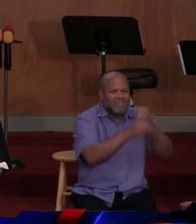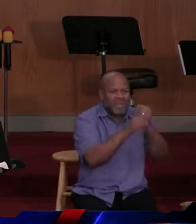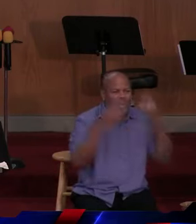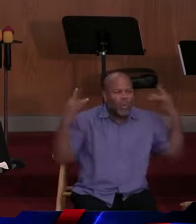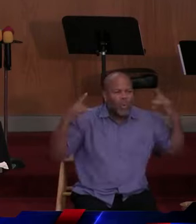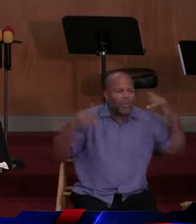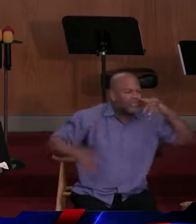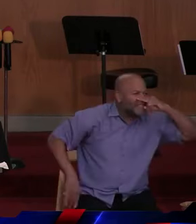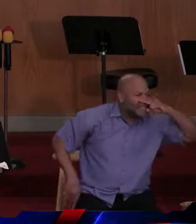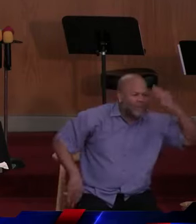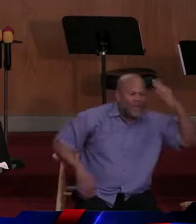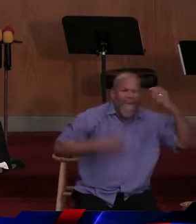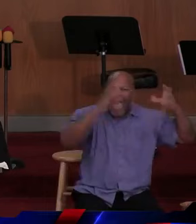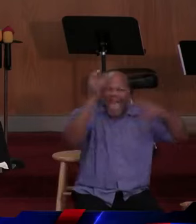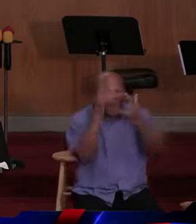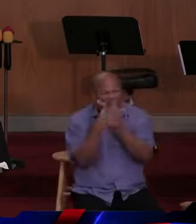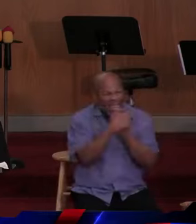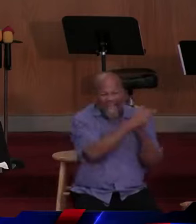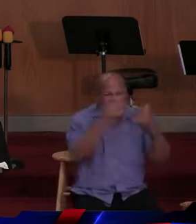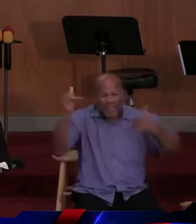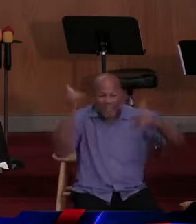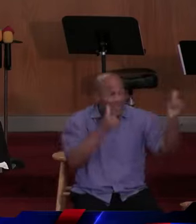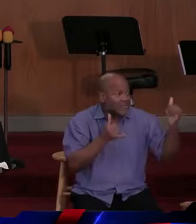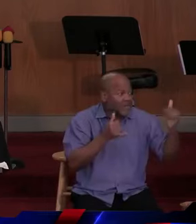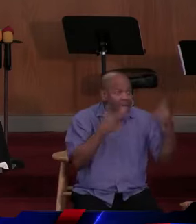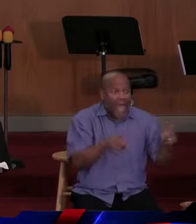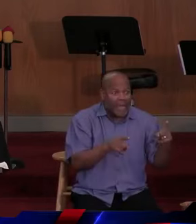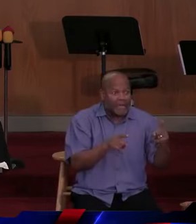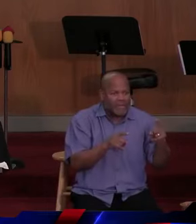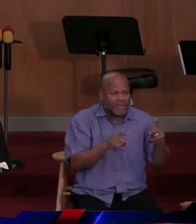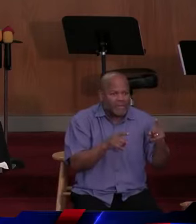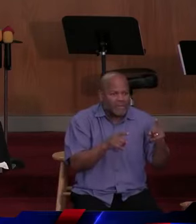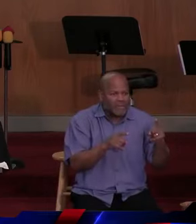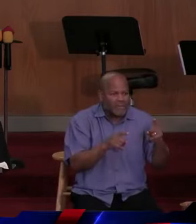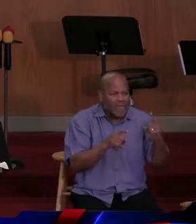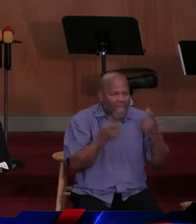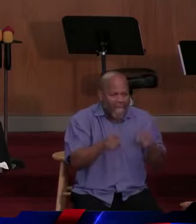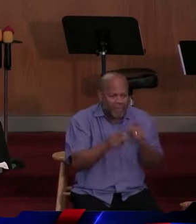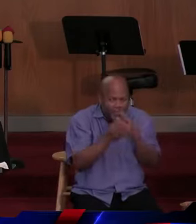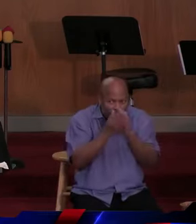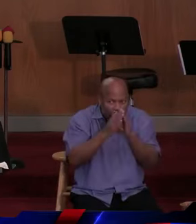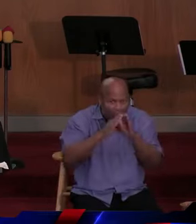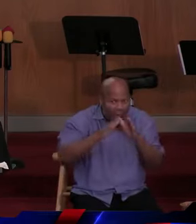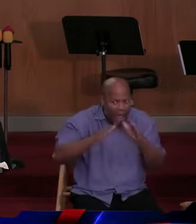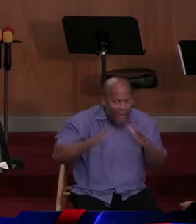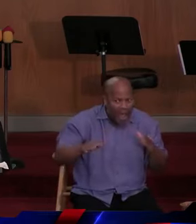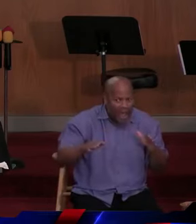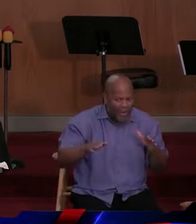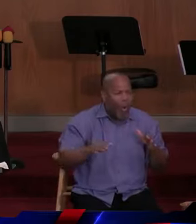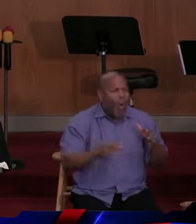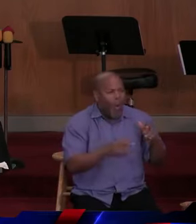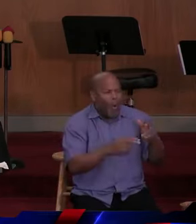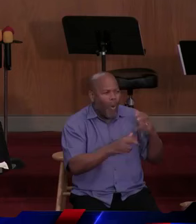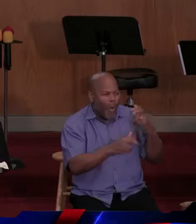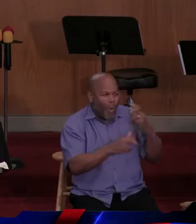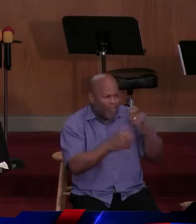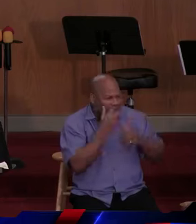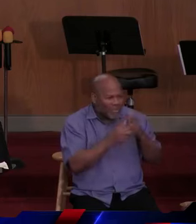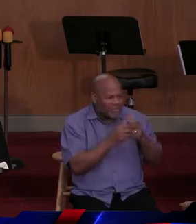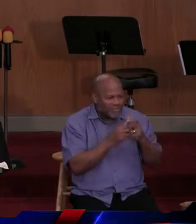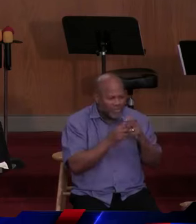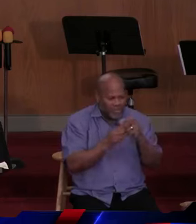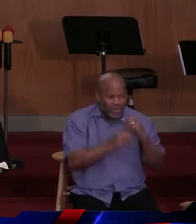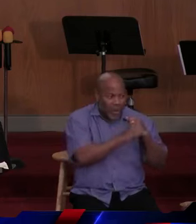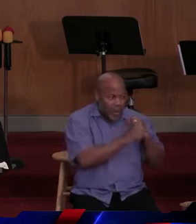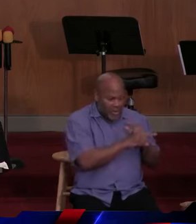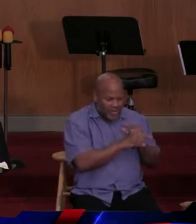noise. No. You know what happened? When we got quiet, whoever guardian was would come to the window